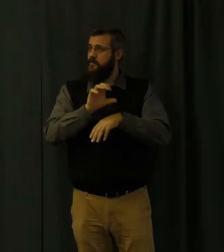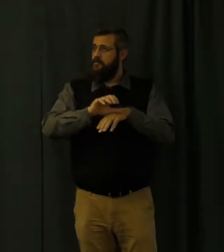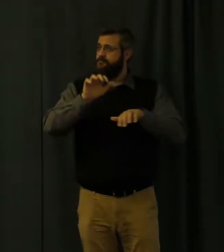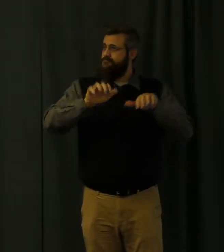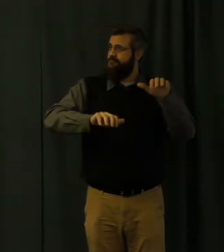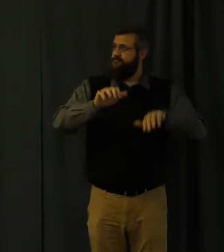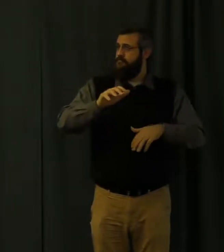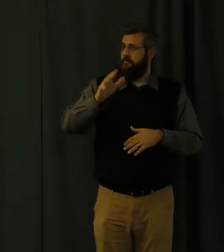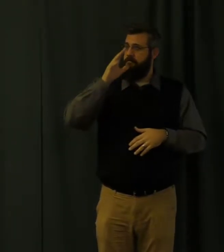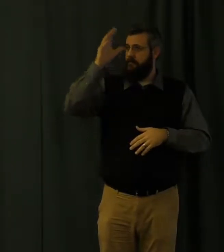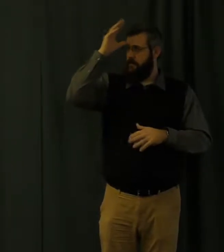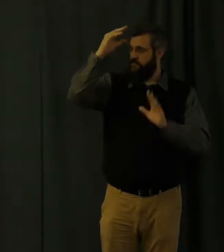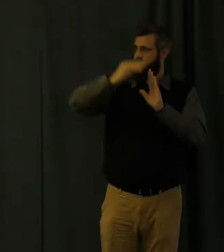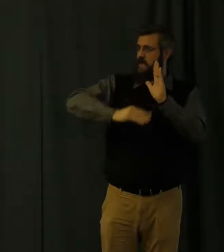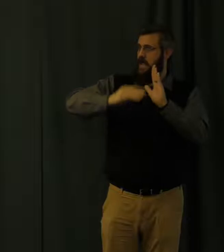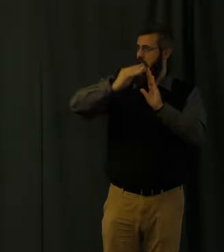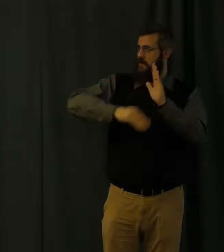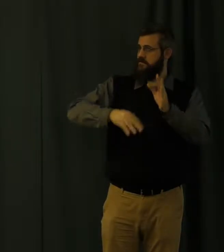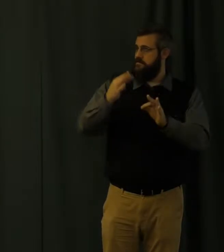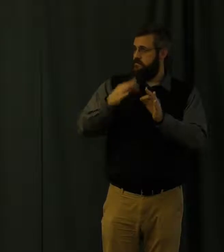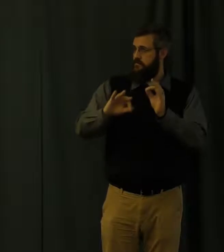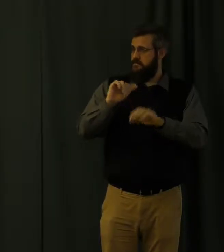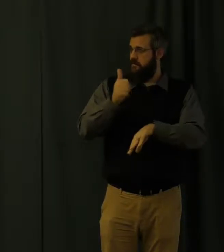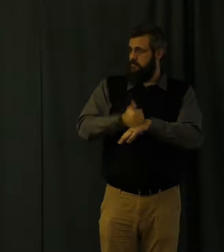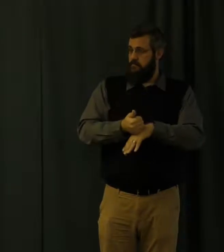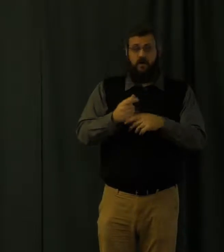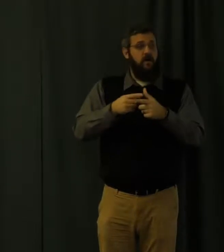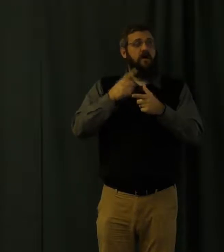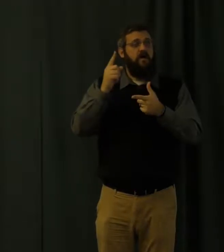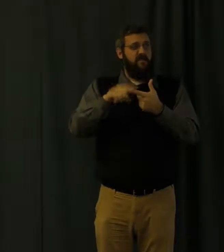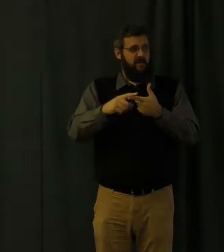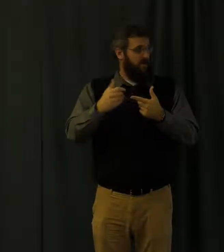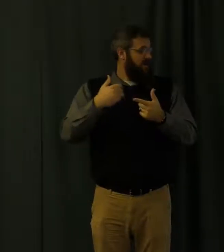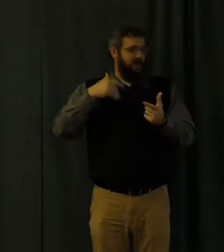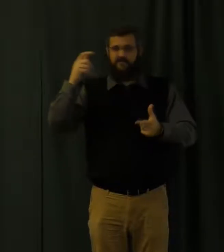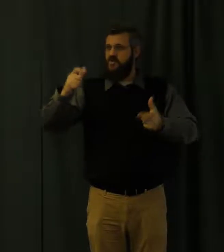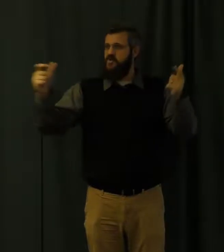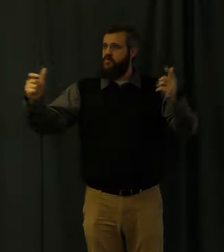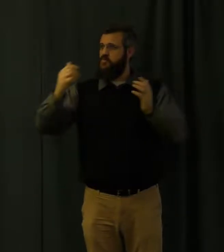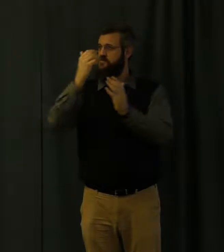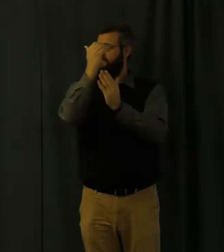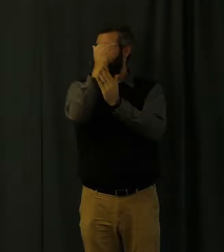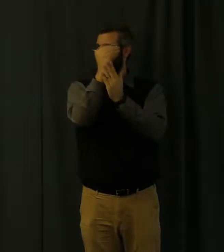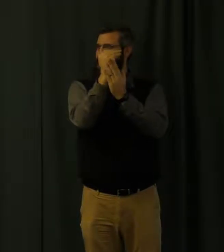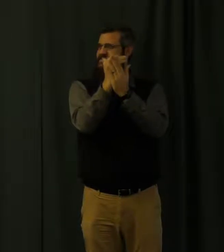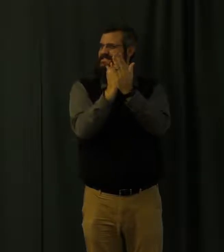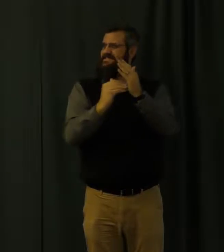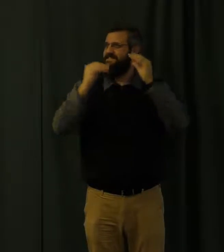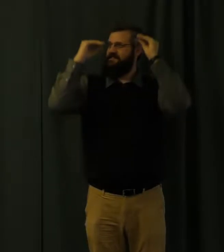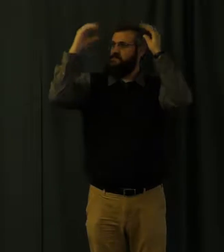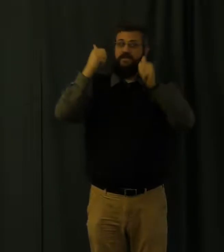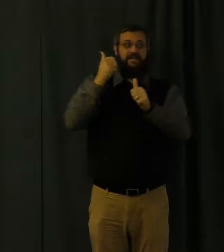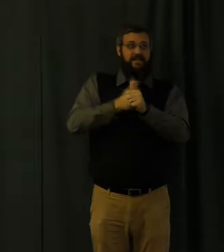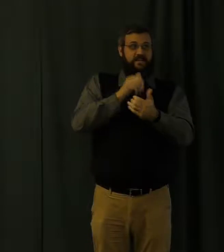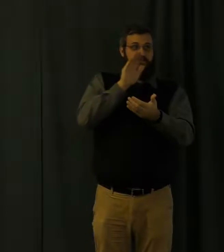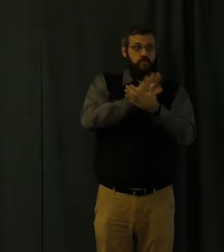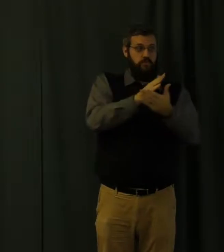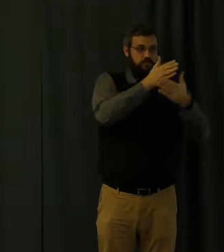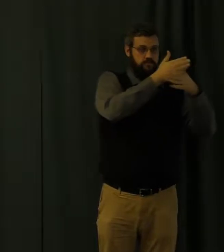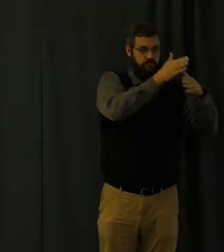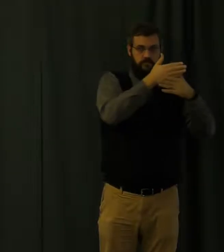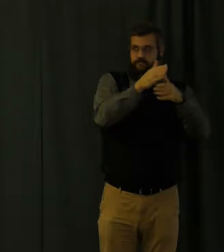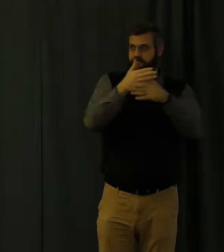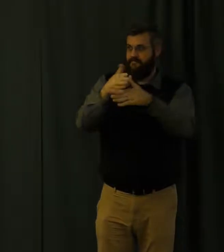computer. Okay, just real simple to set up. And then we just have this giant list of teachers. We sort by school, send it to the